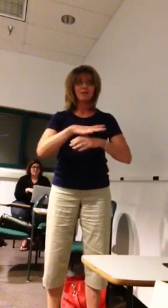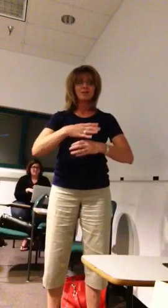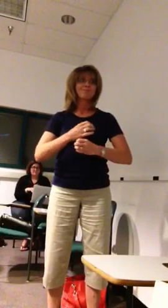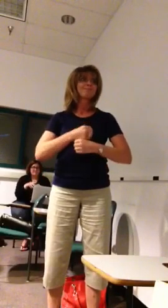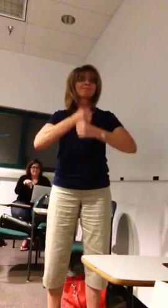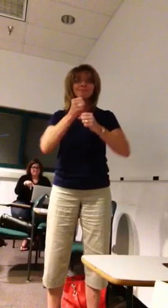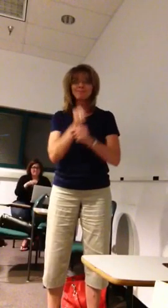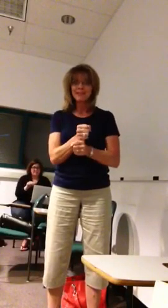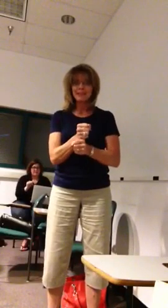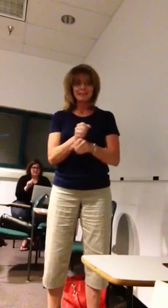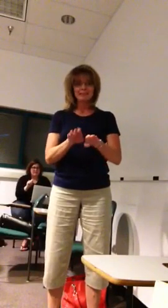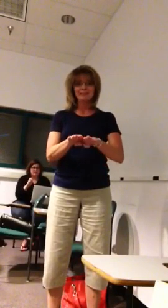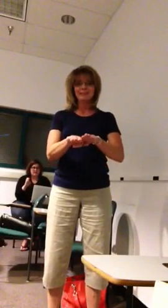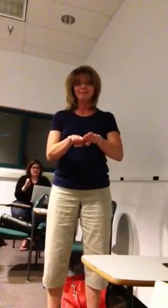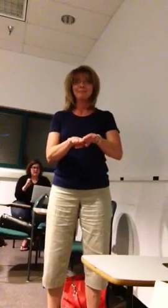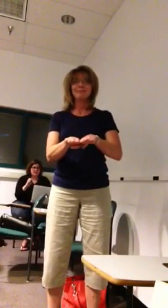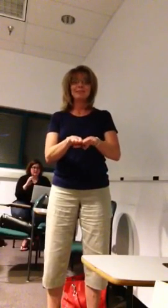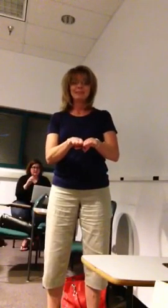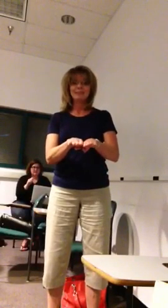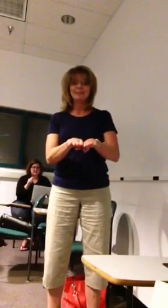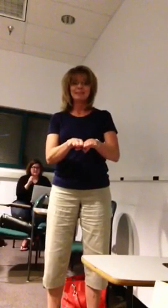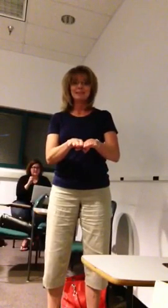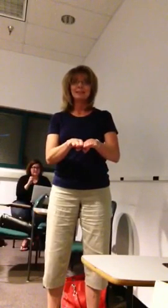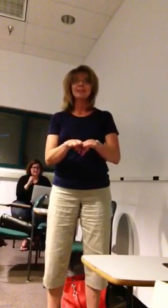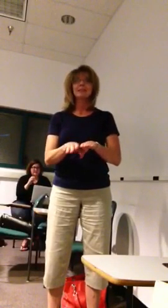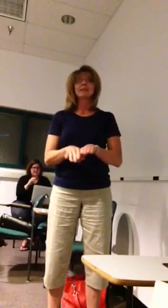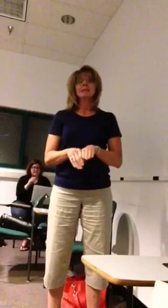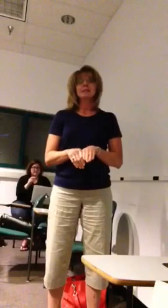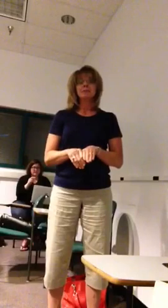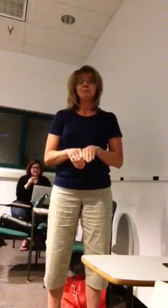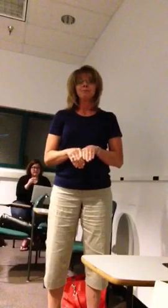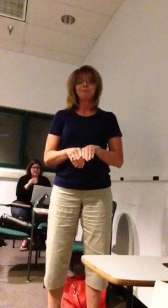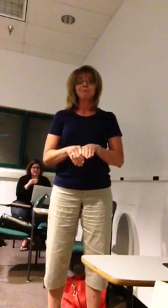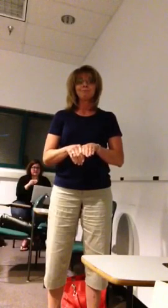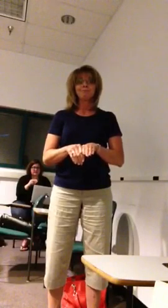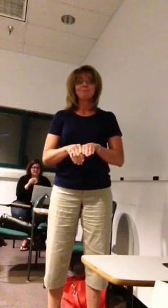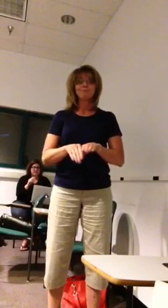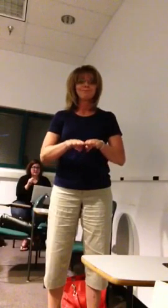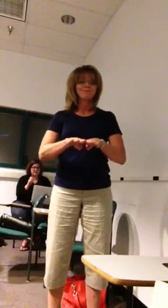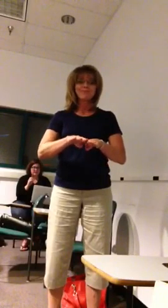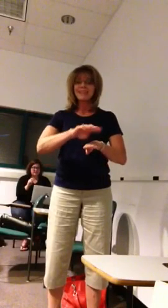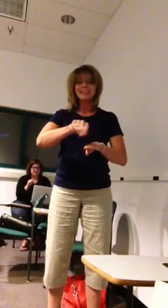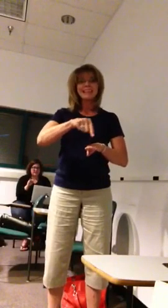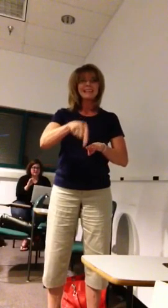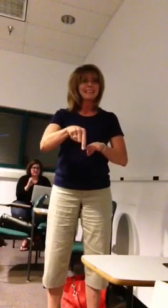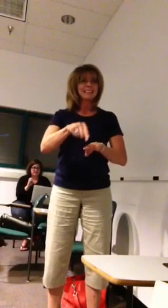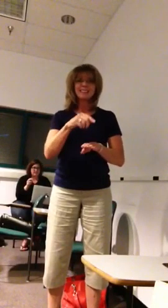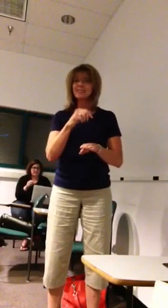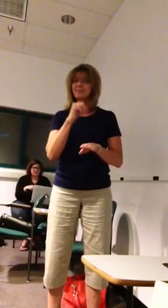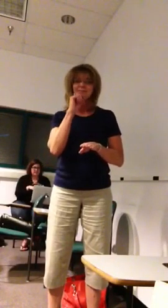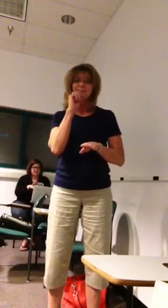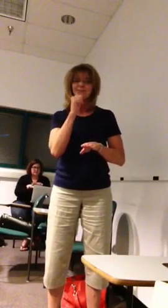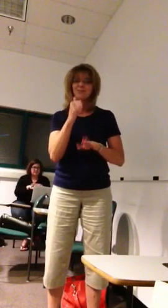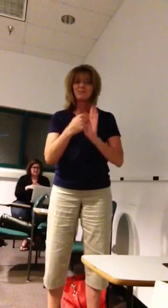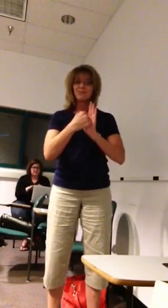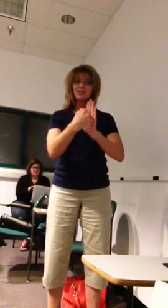globe doesn't show, though, is the water plates. Plates that hold the water, plates that hold the land, and